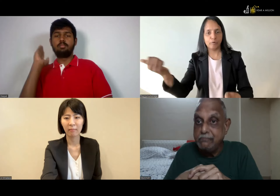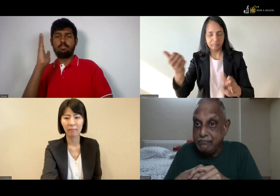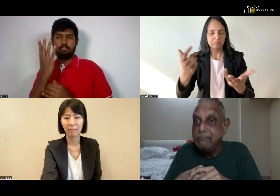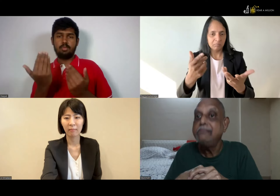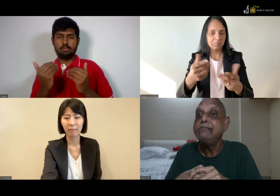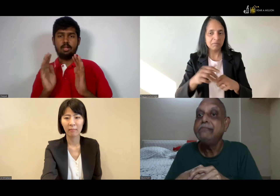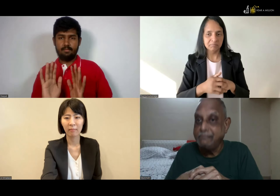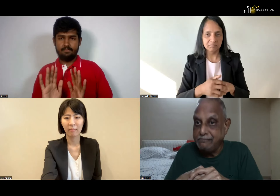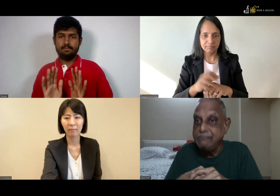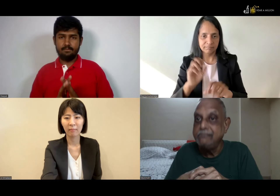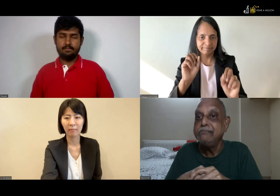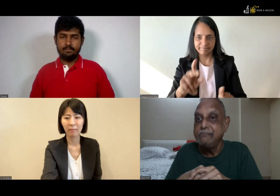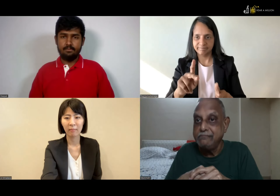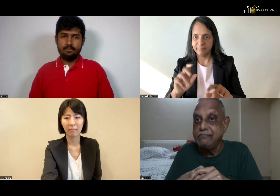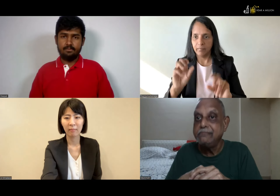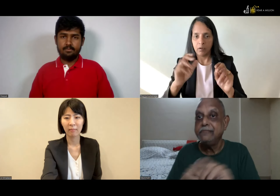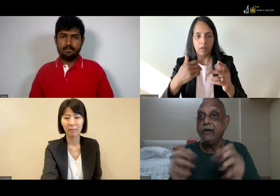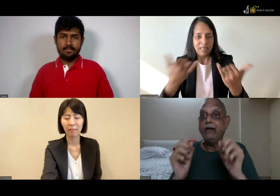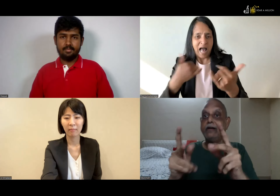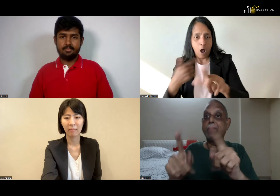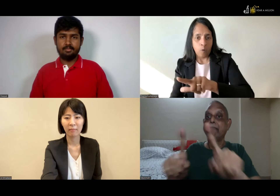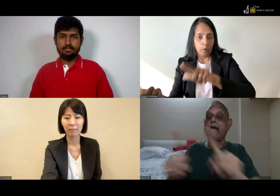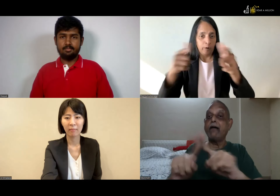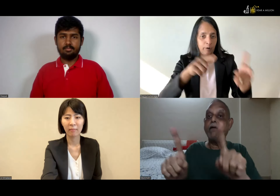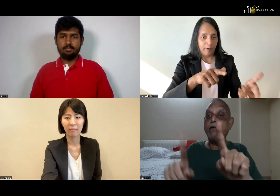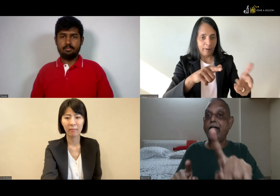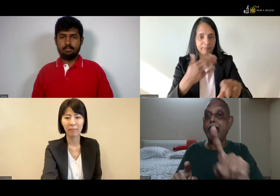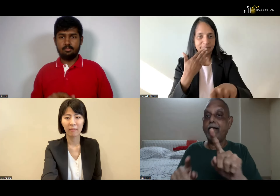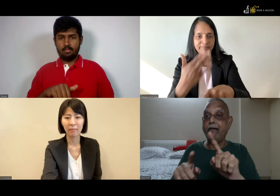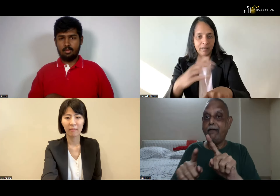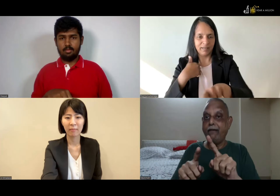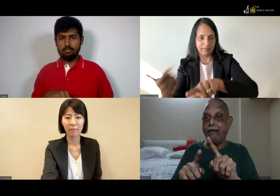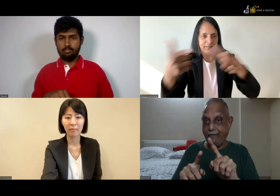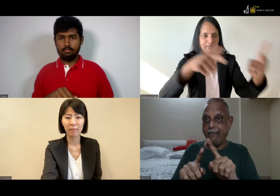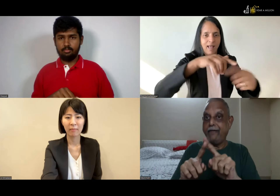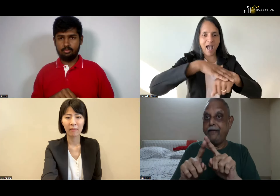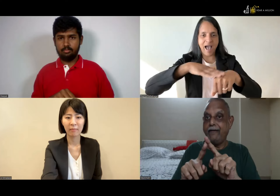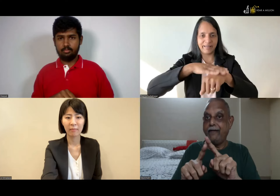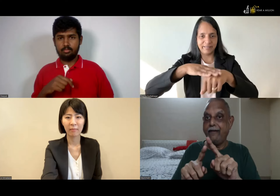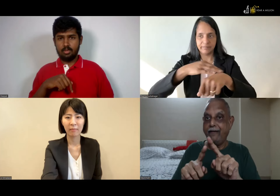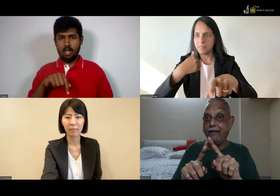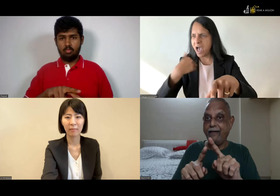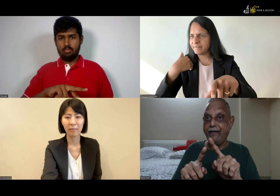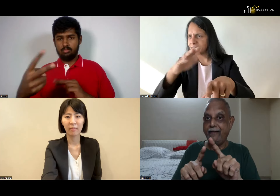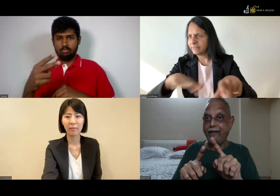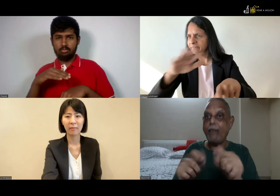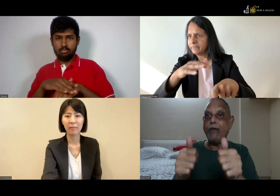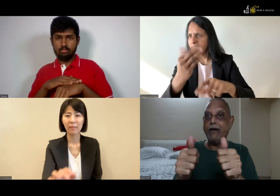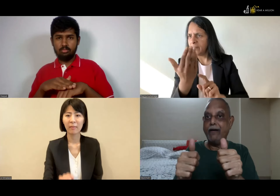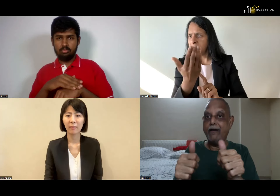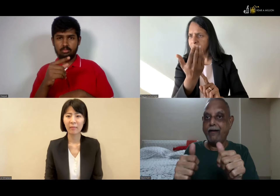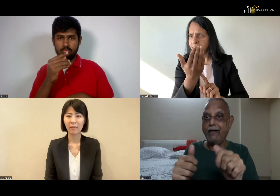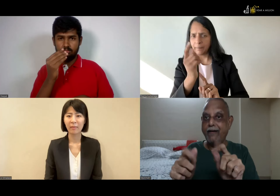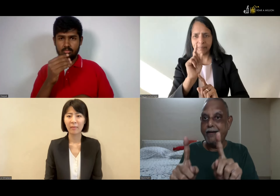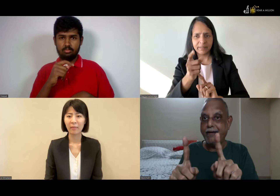mean, that's another presentation I could take. Okay, so I have to, yeah, I know I have to switch to I now.